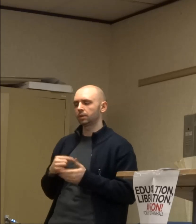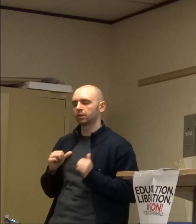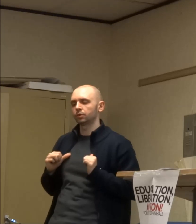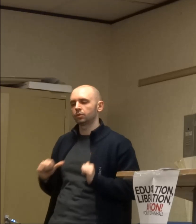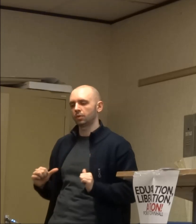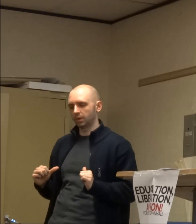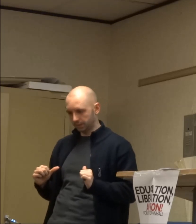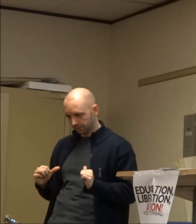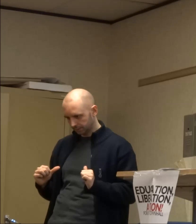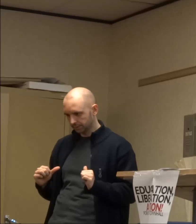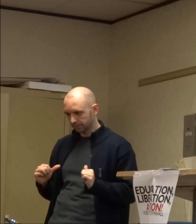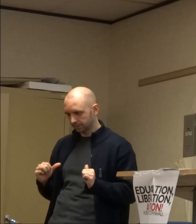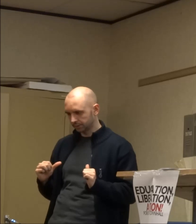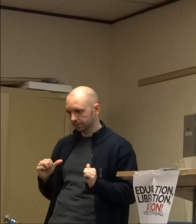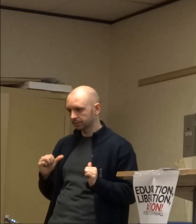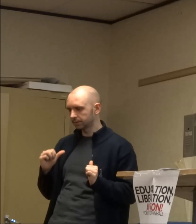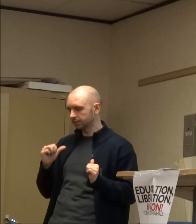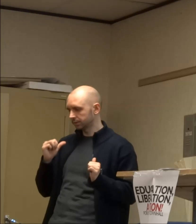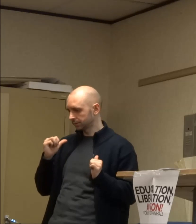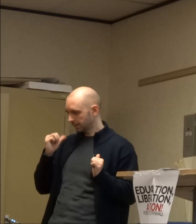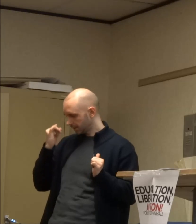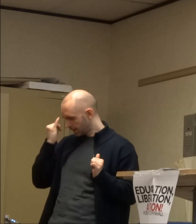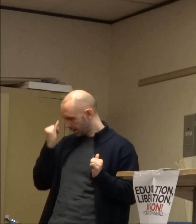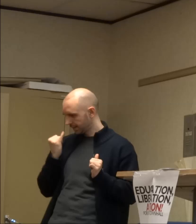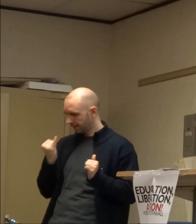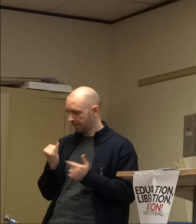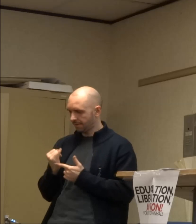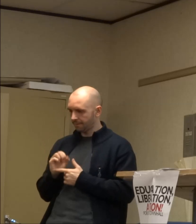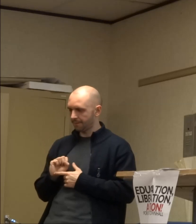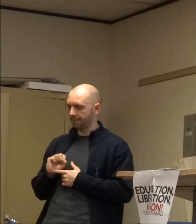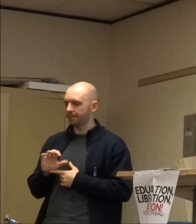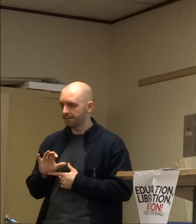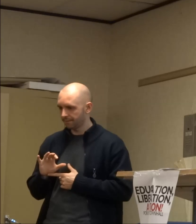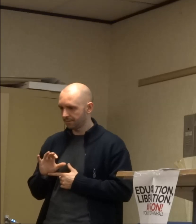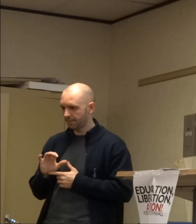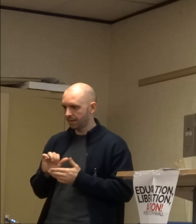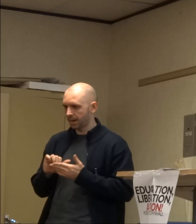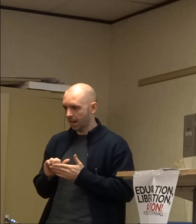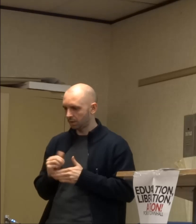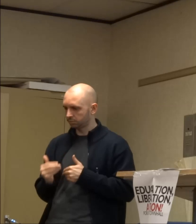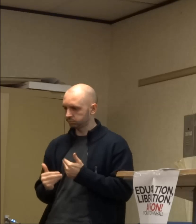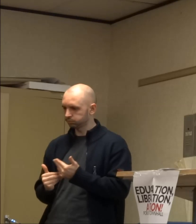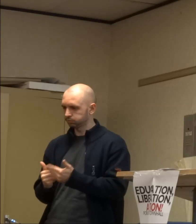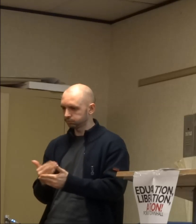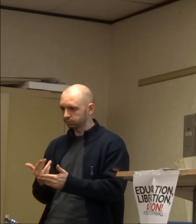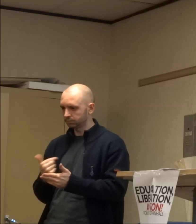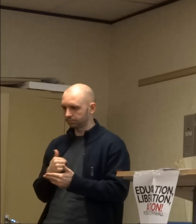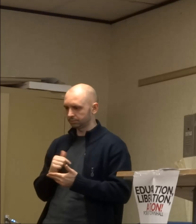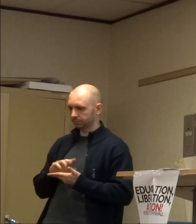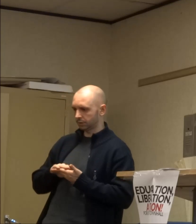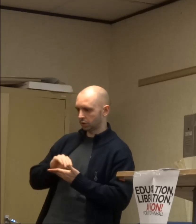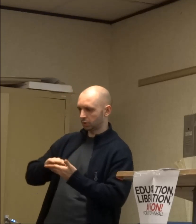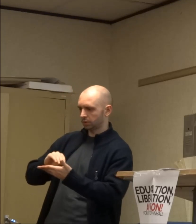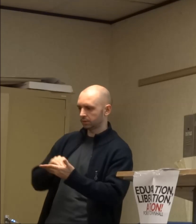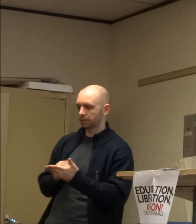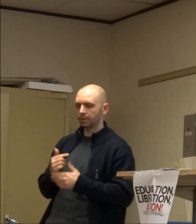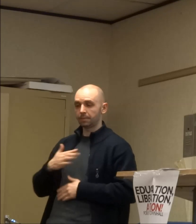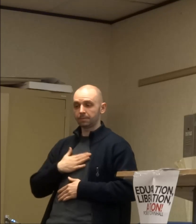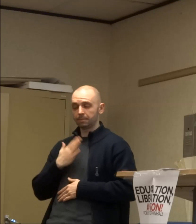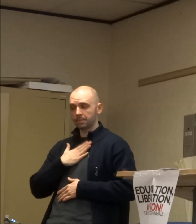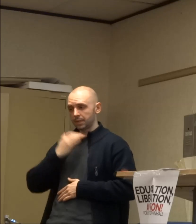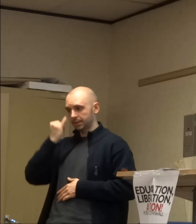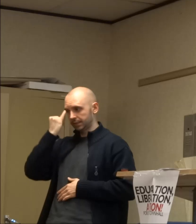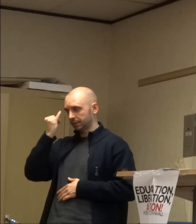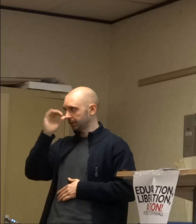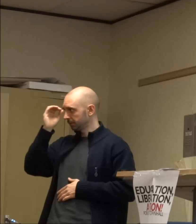empowerment when I offered my thoughts on the idea. Ironically, my idea that post-secondary education in its current forms and policies and